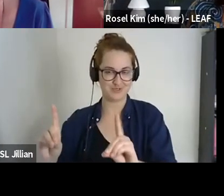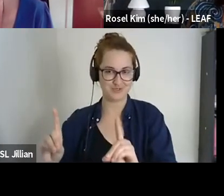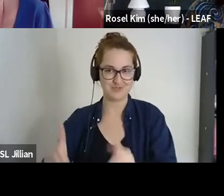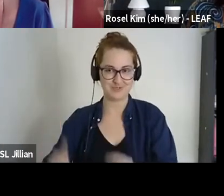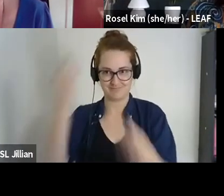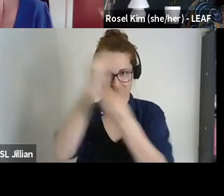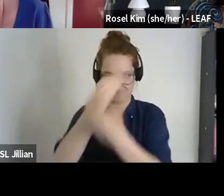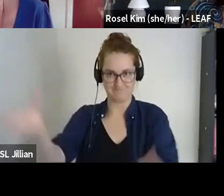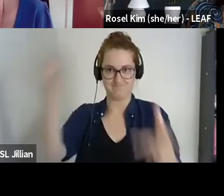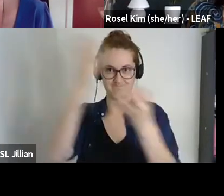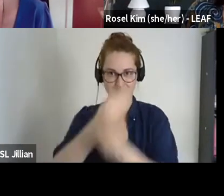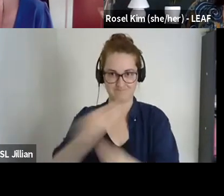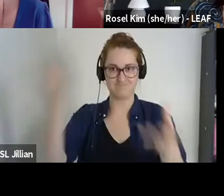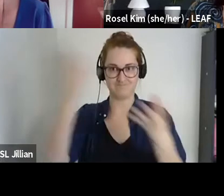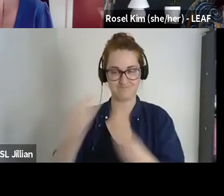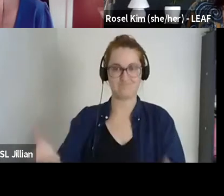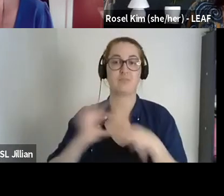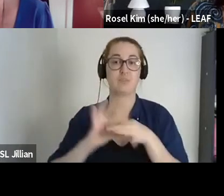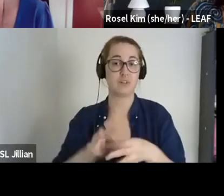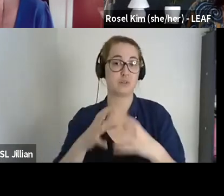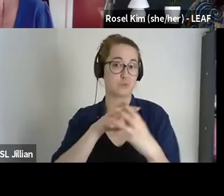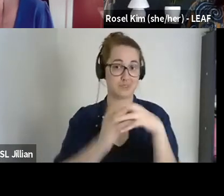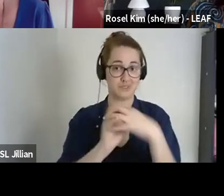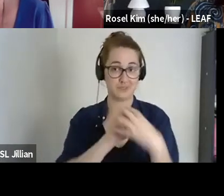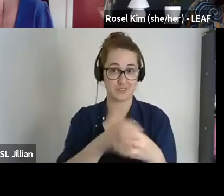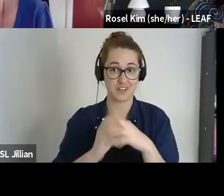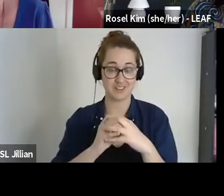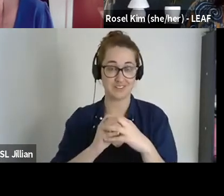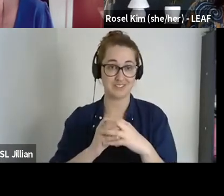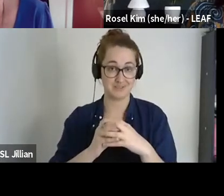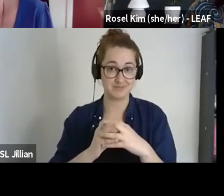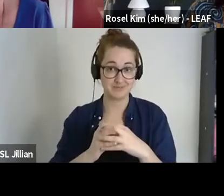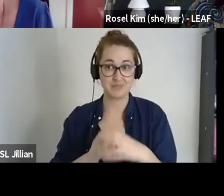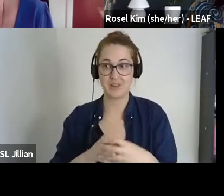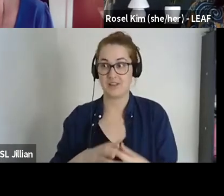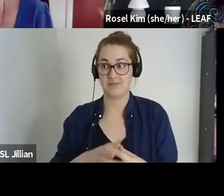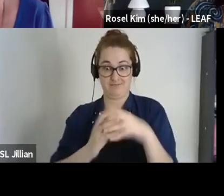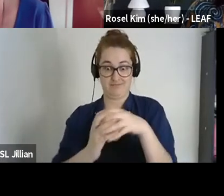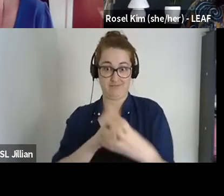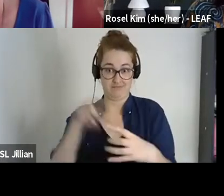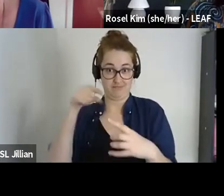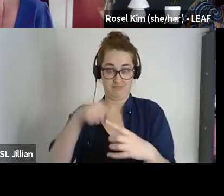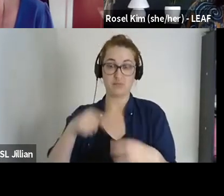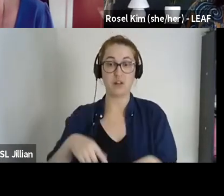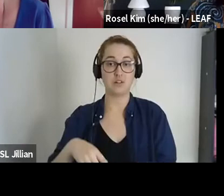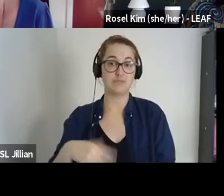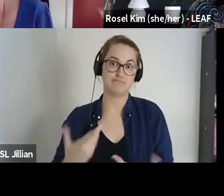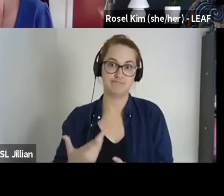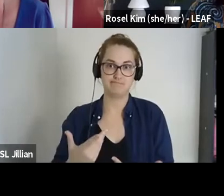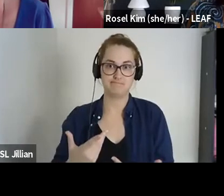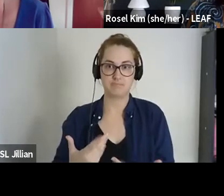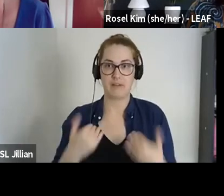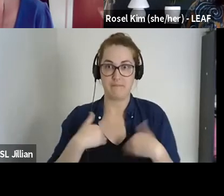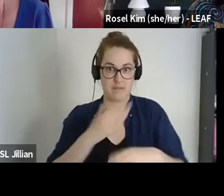how intersectionality plays out, how it creates particular barriers, and to come up with some